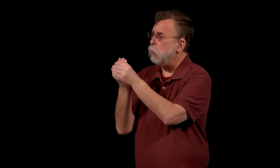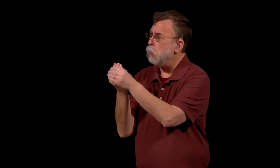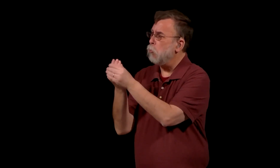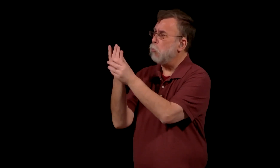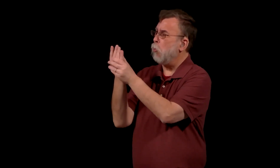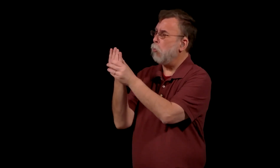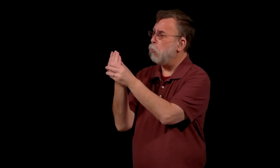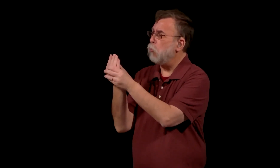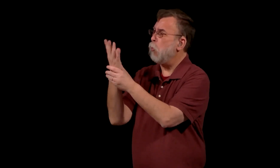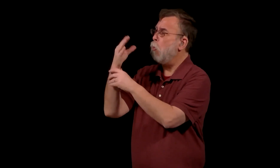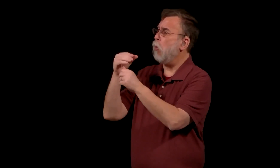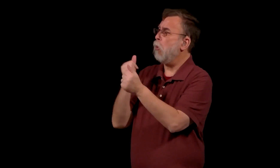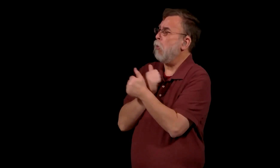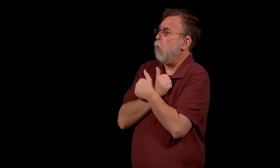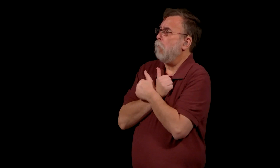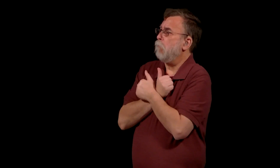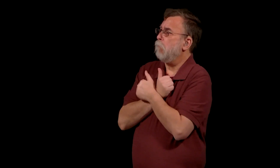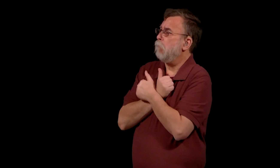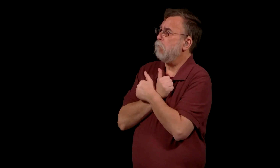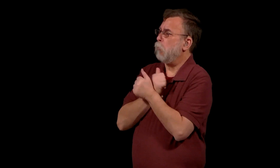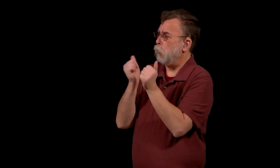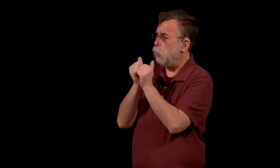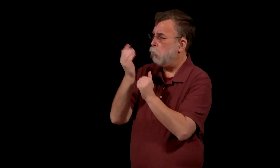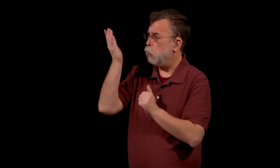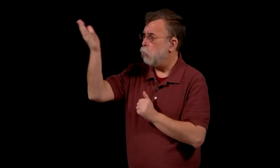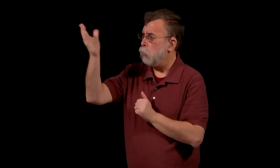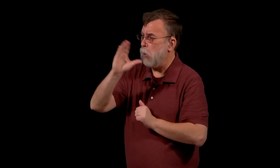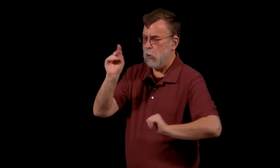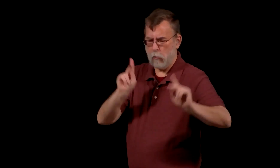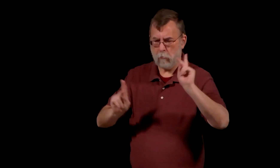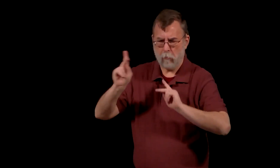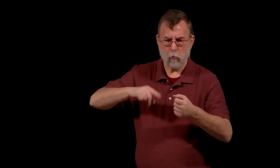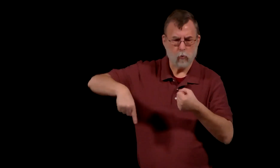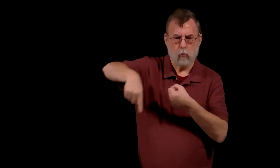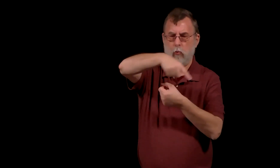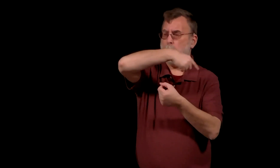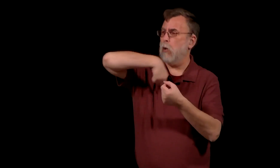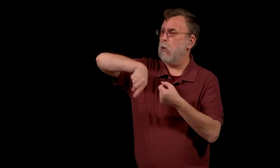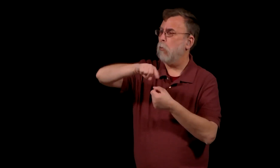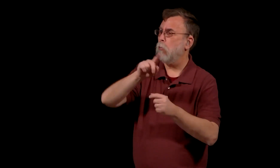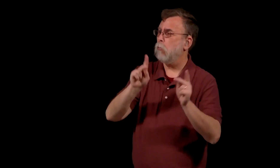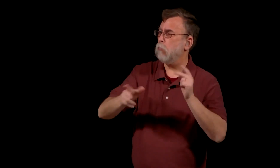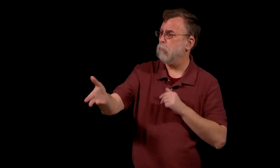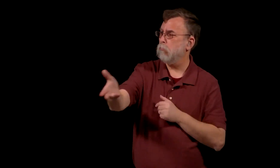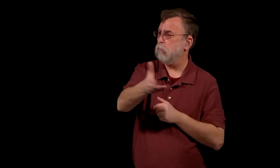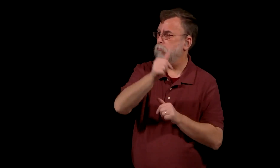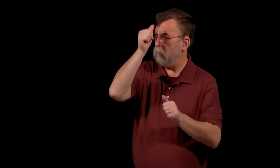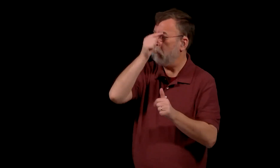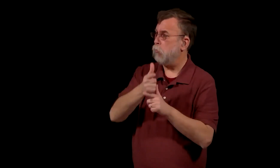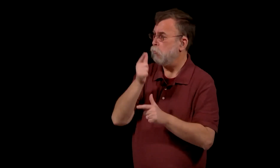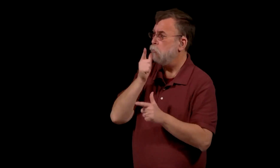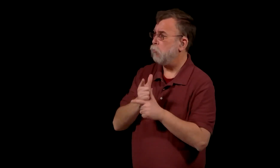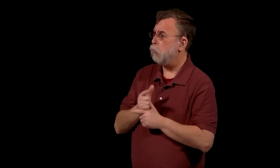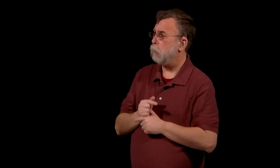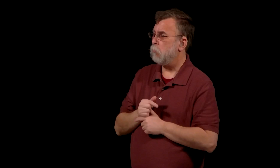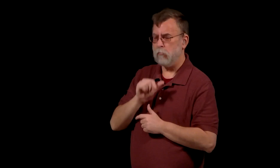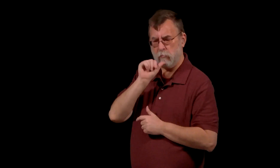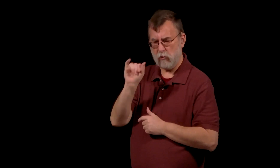continue that growth, continue to grow in love with you and with all the people that surround us, our brothers